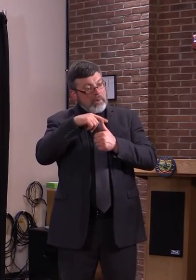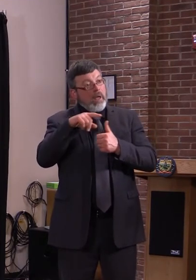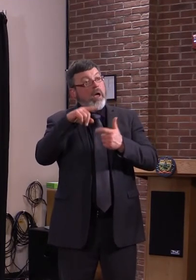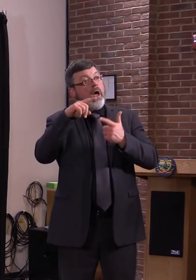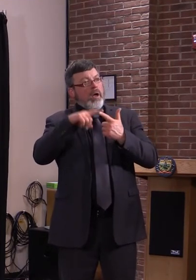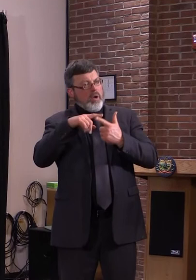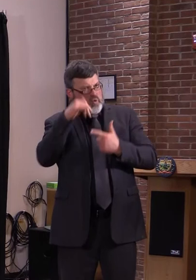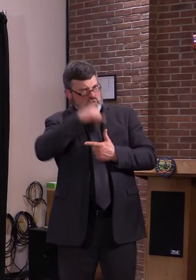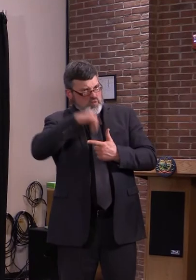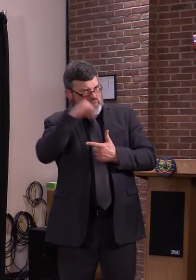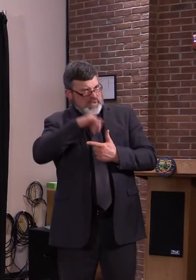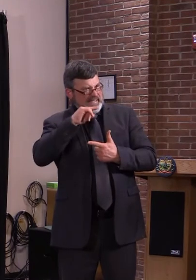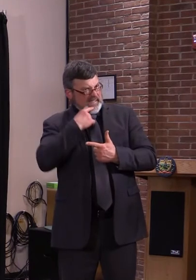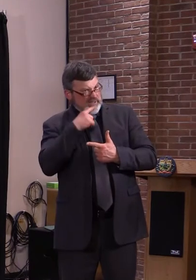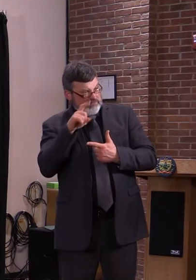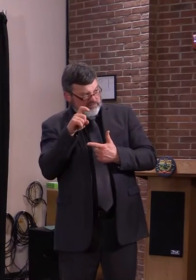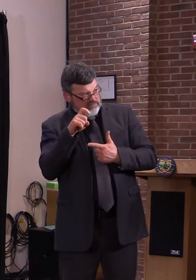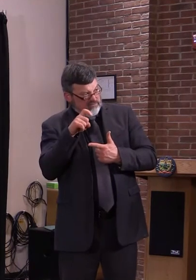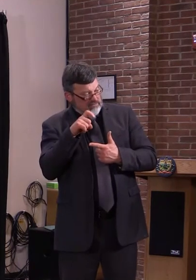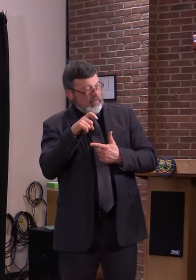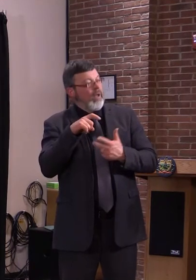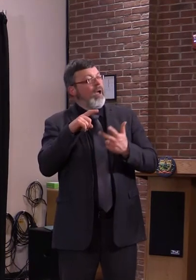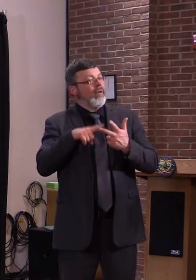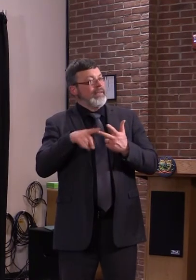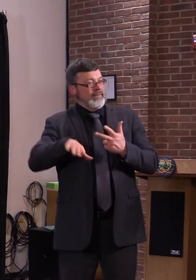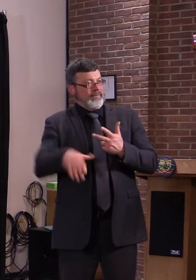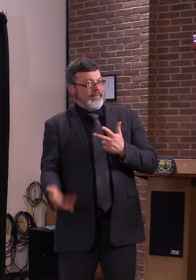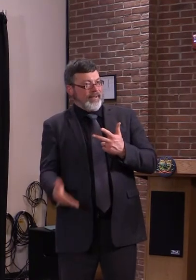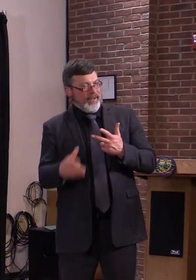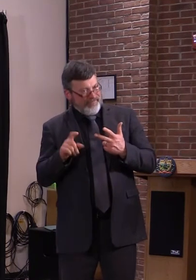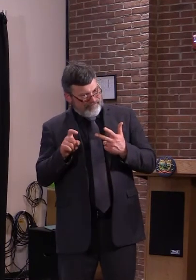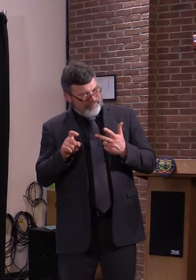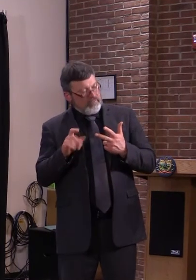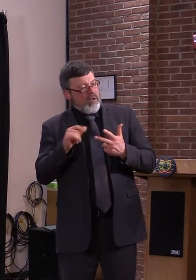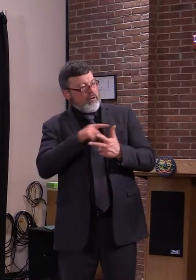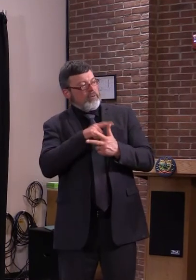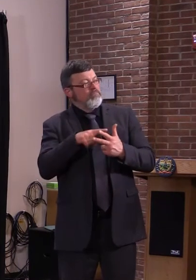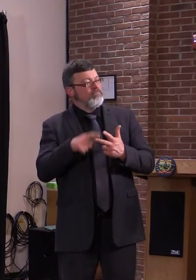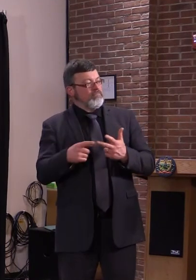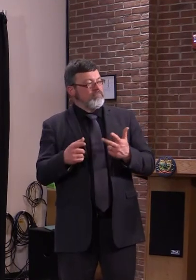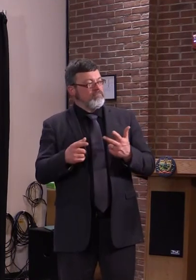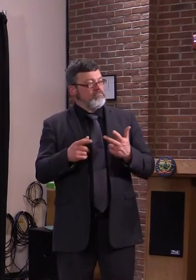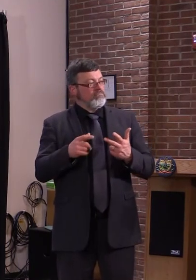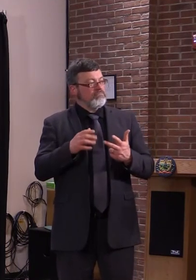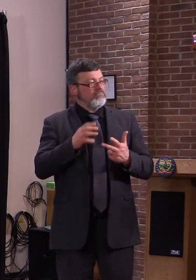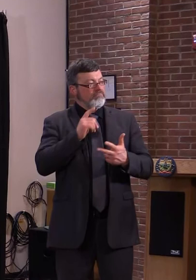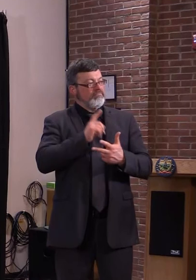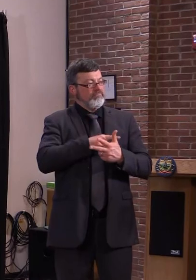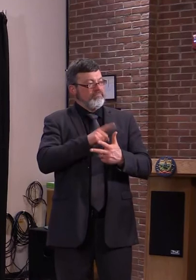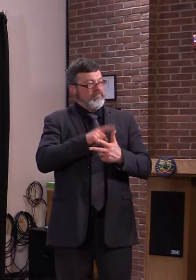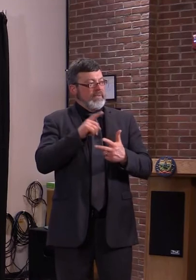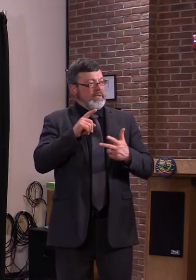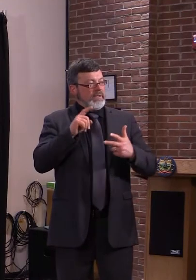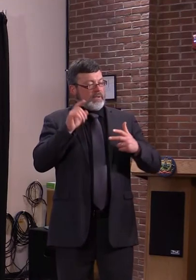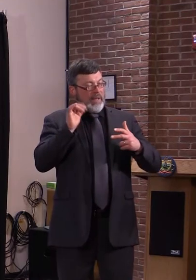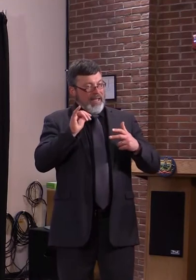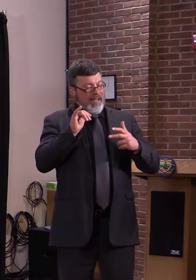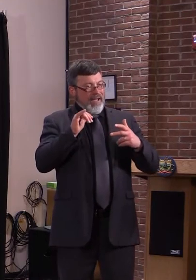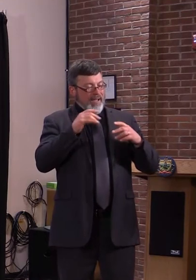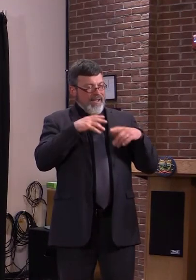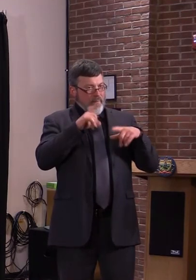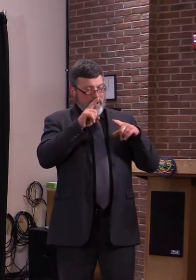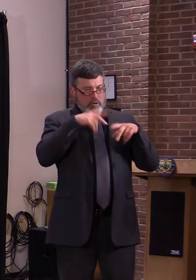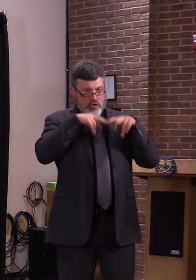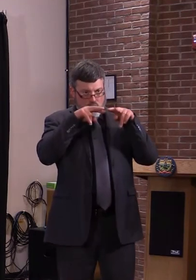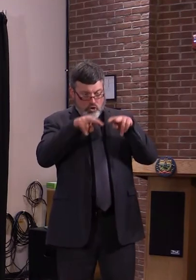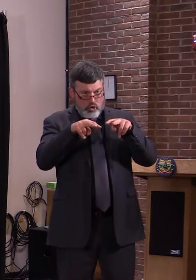large and on our healthcare system. And hospitalizations and hospital capacity, sort of the flip side of